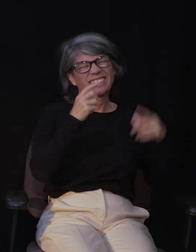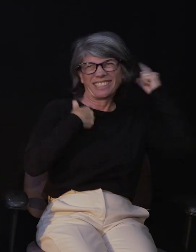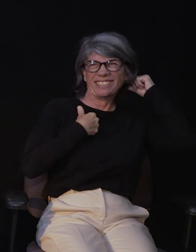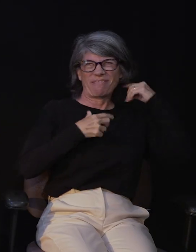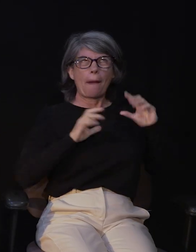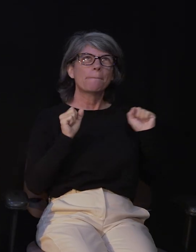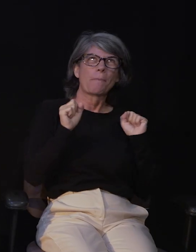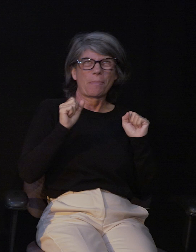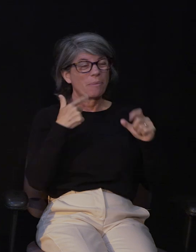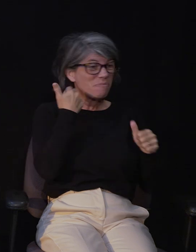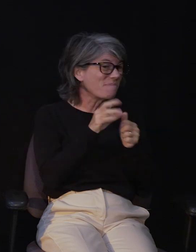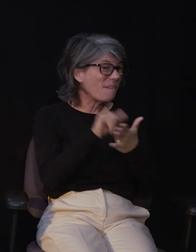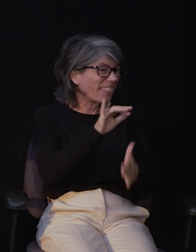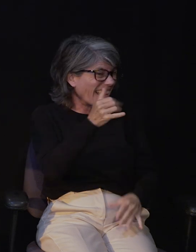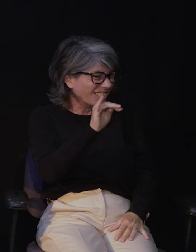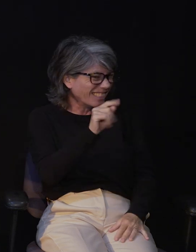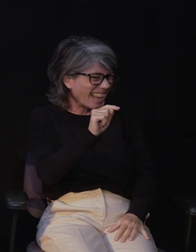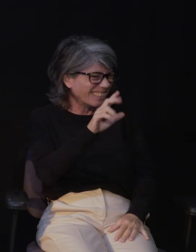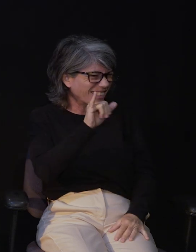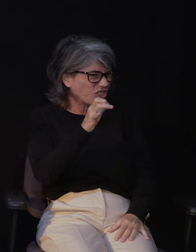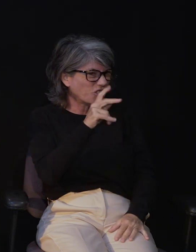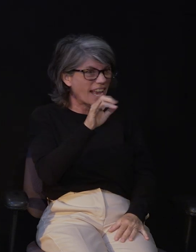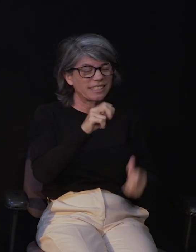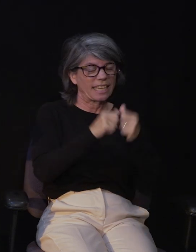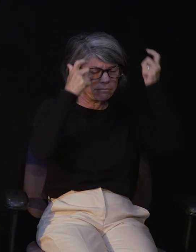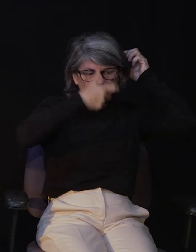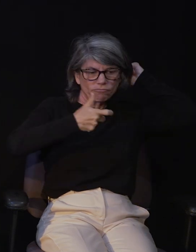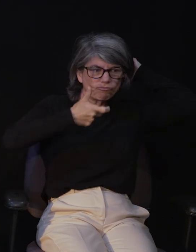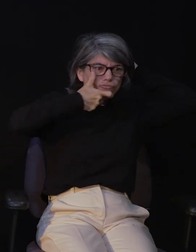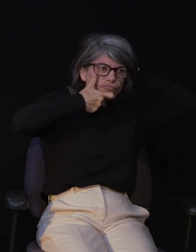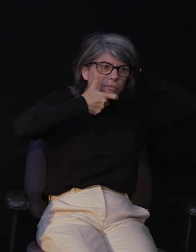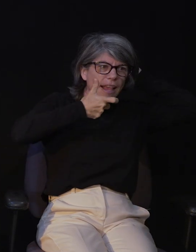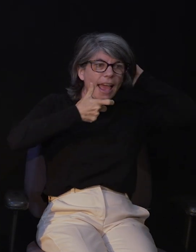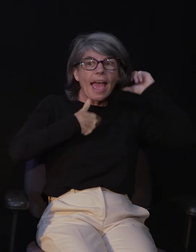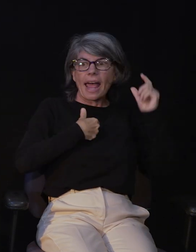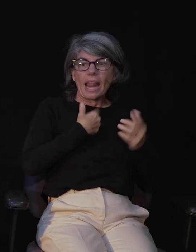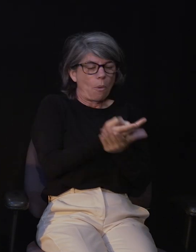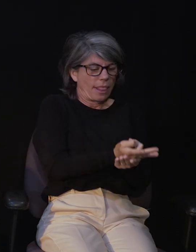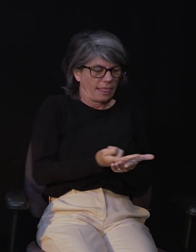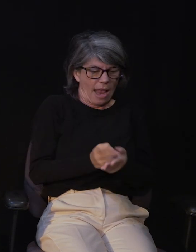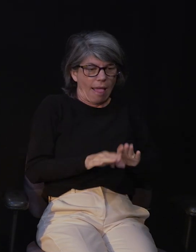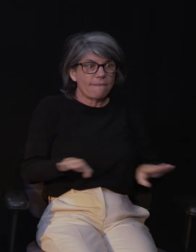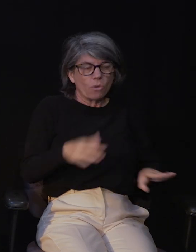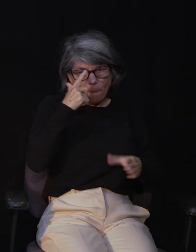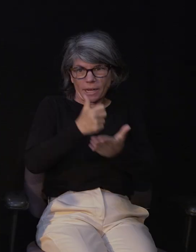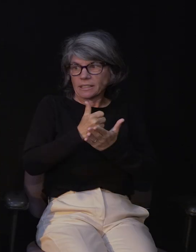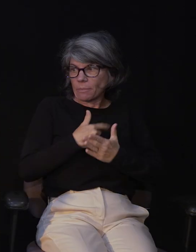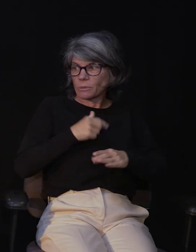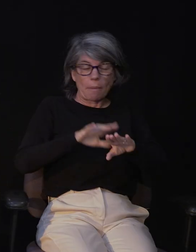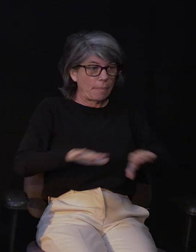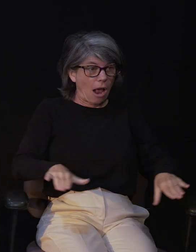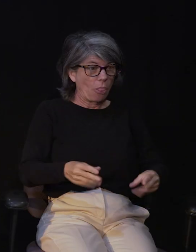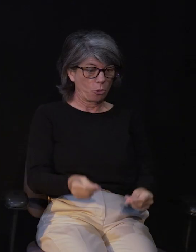thing? My Janet Jackson In Control headset on, and I would lay on the floor, because it helps me to like be on